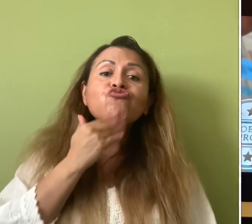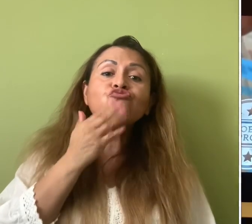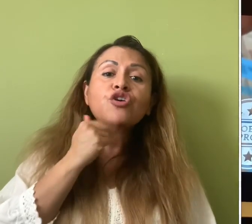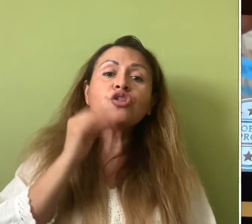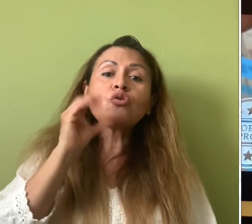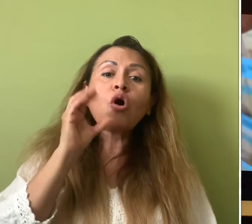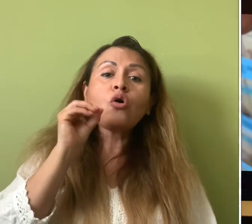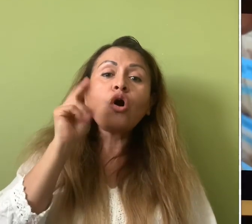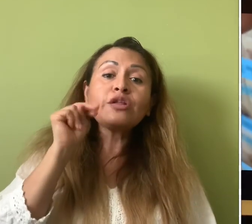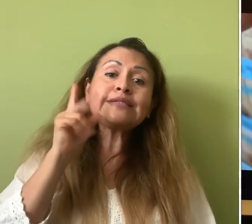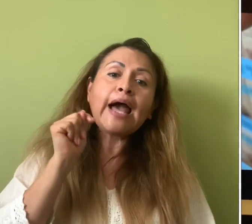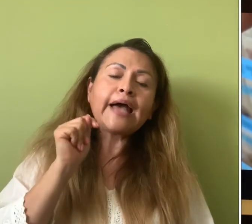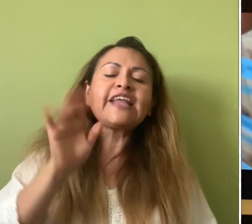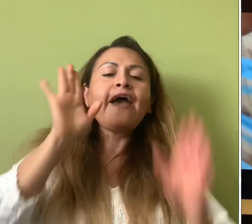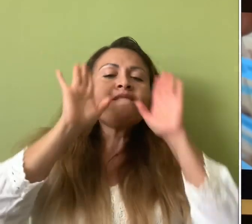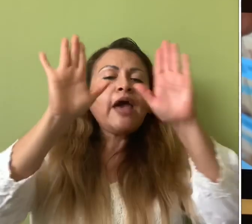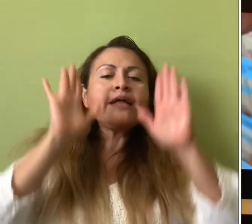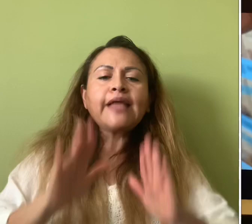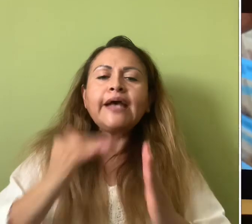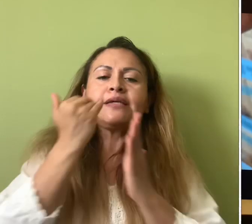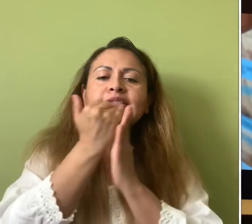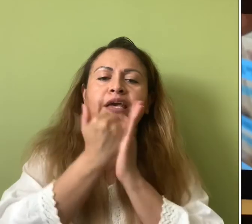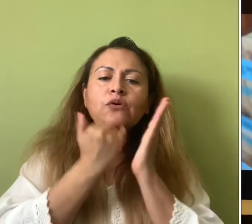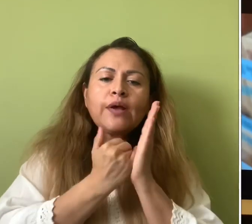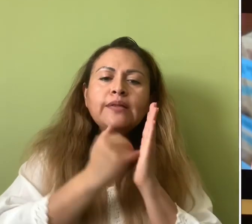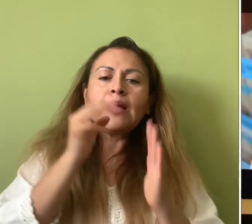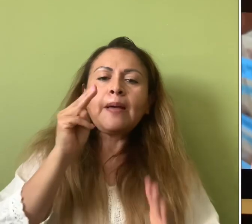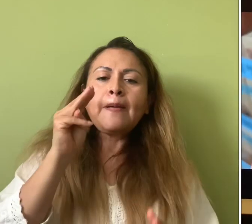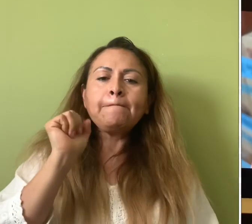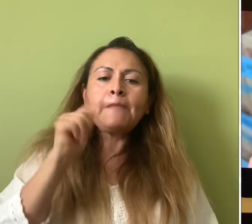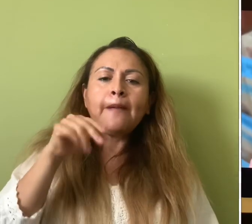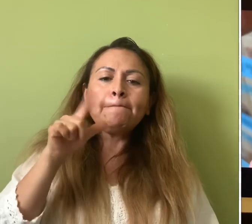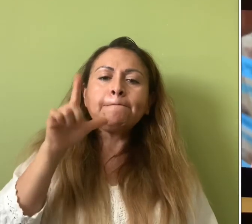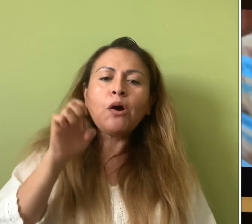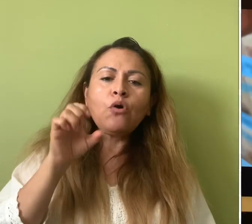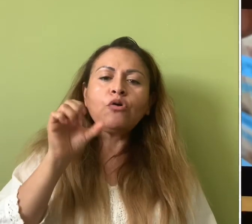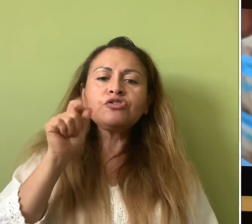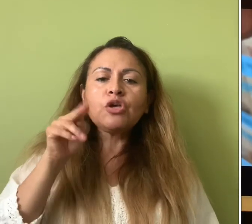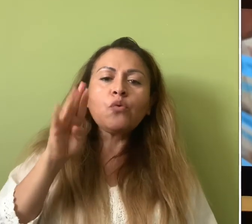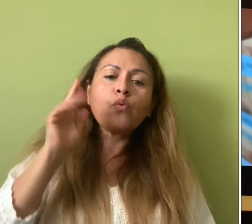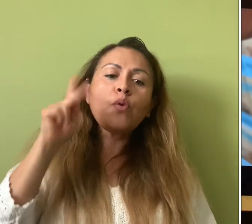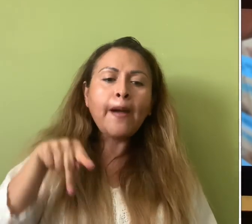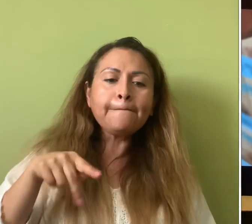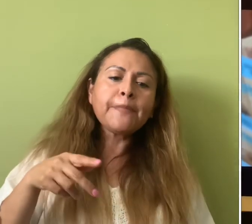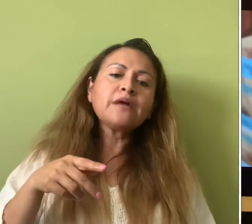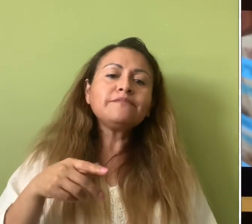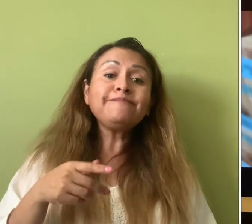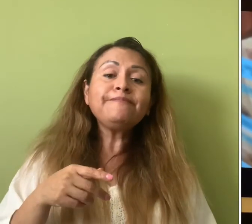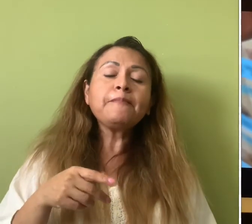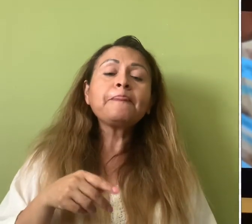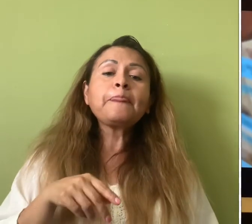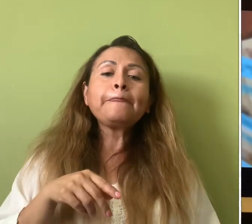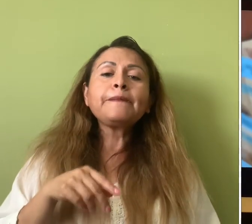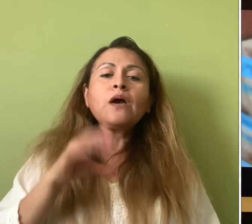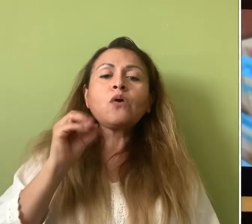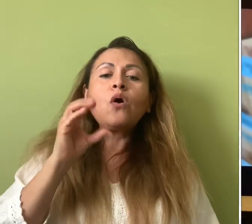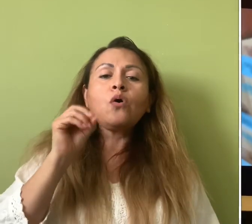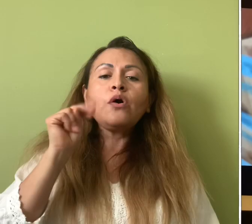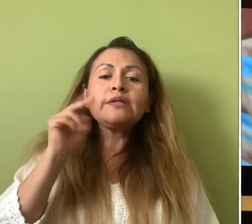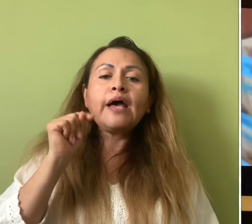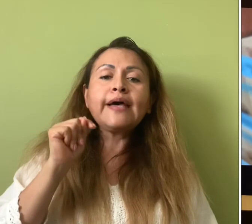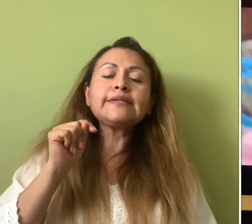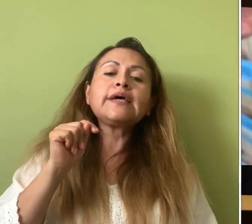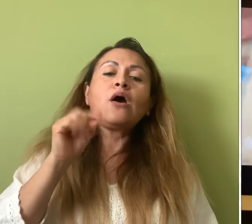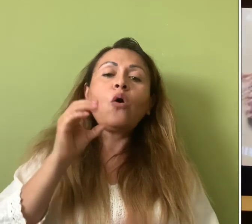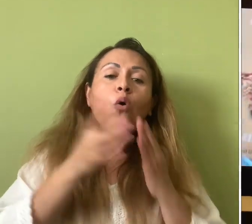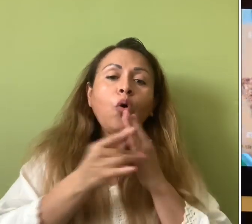coconut. Fantastic ingredients. Maple syrup is a low glycemic sweetener. We have virgin coconut oil. We have cinnamon